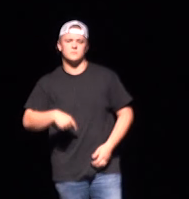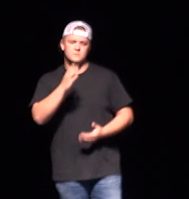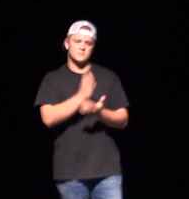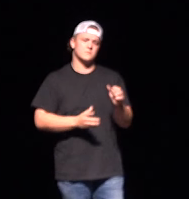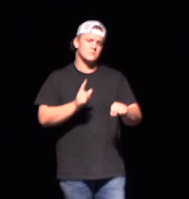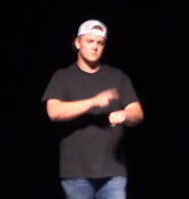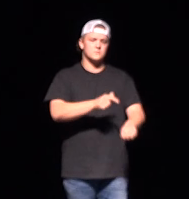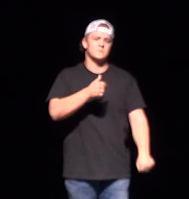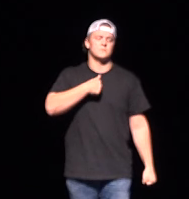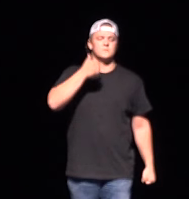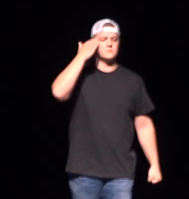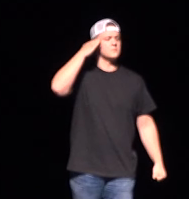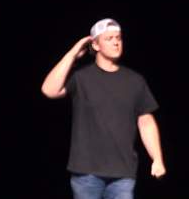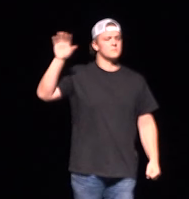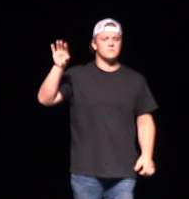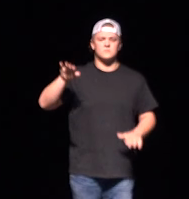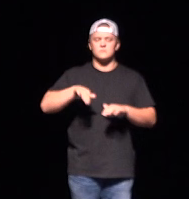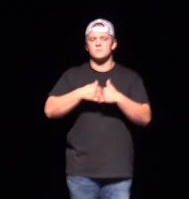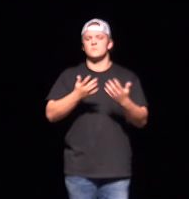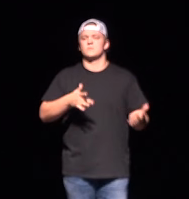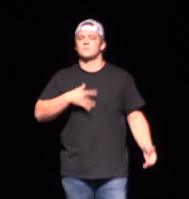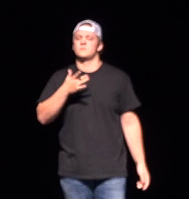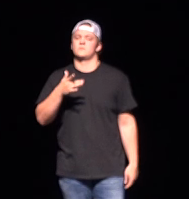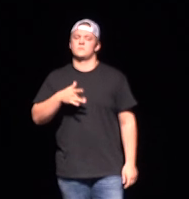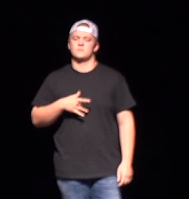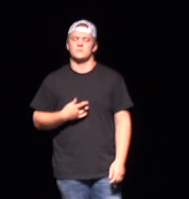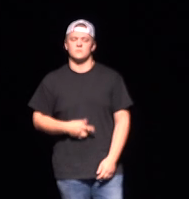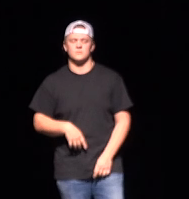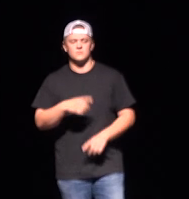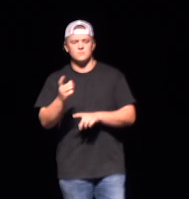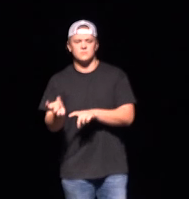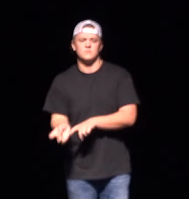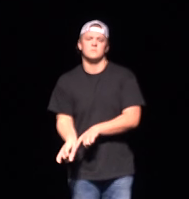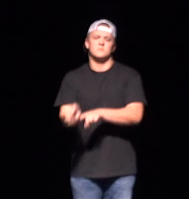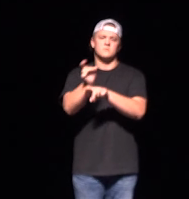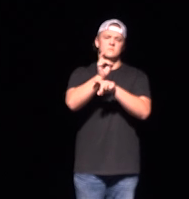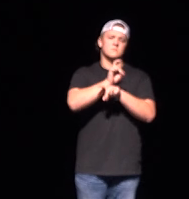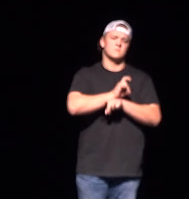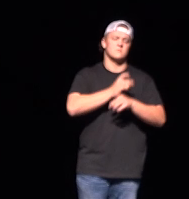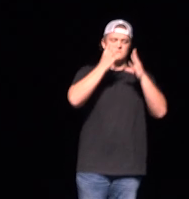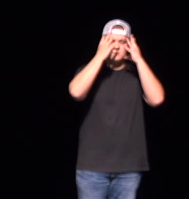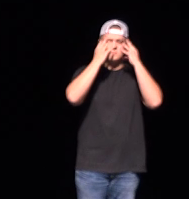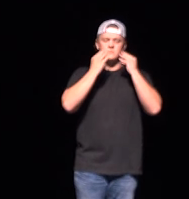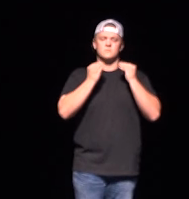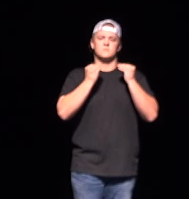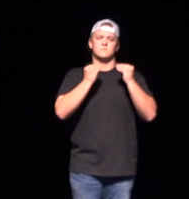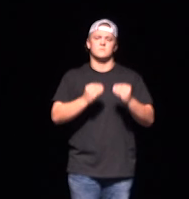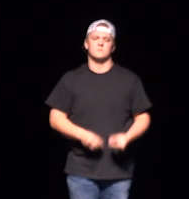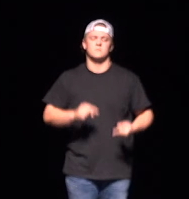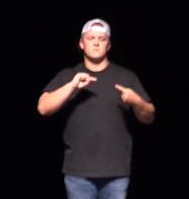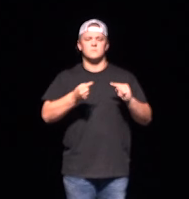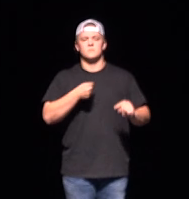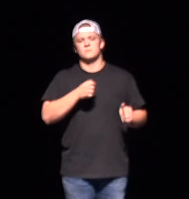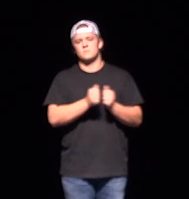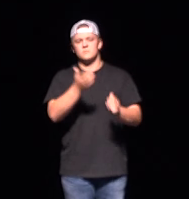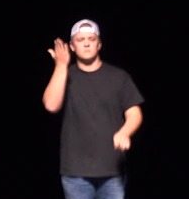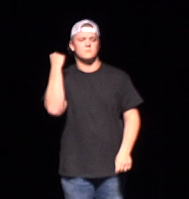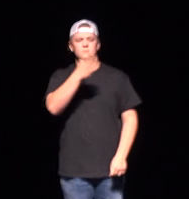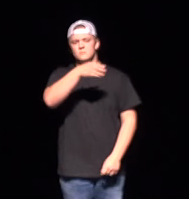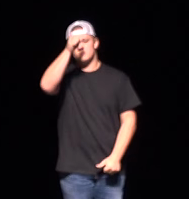Sometimes I don't know how to feel Wearing, fall out from depression You use my past and my